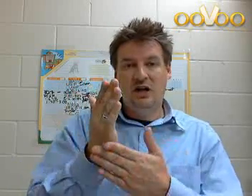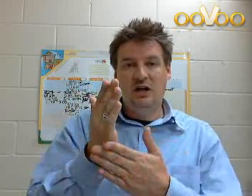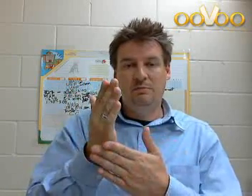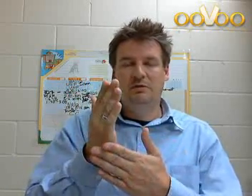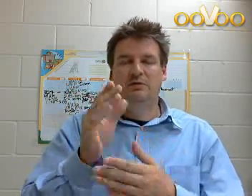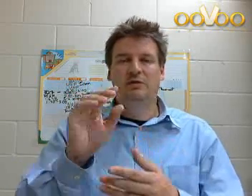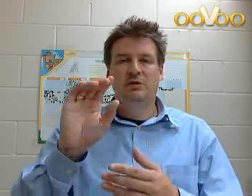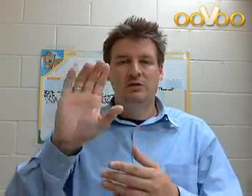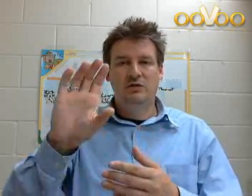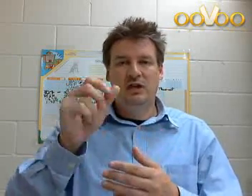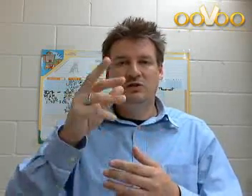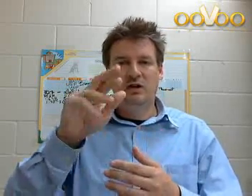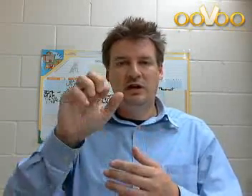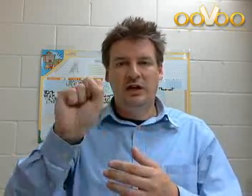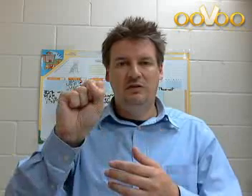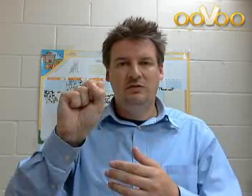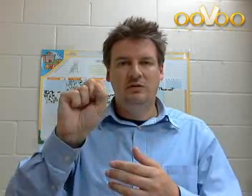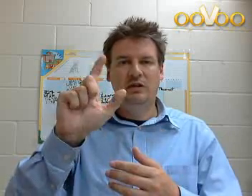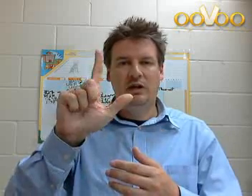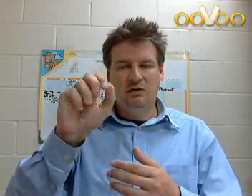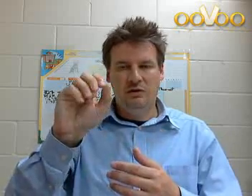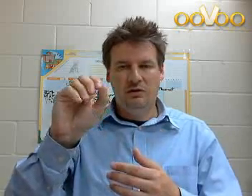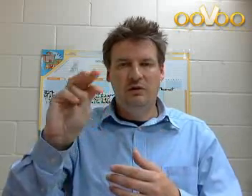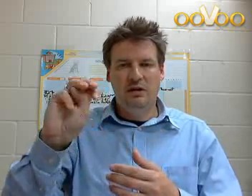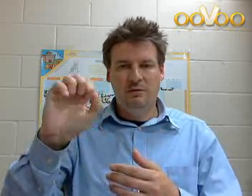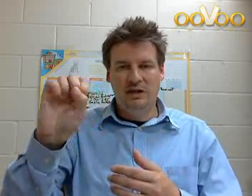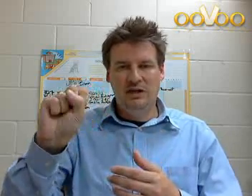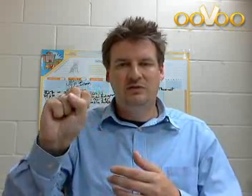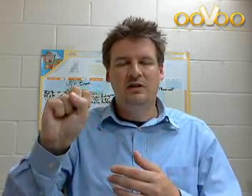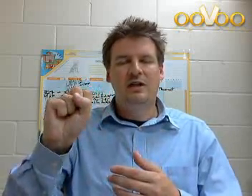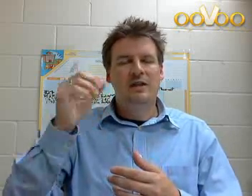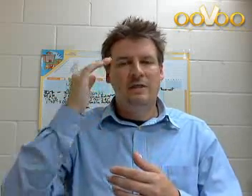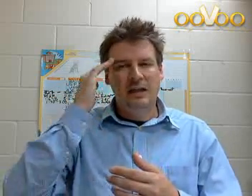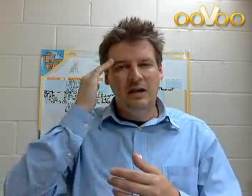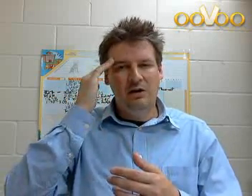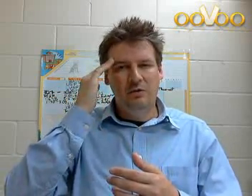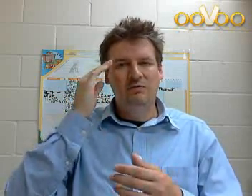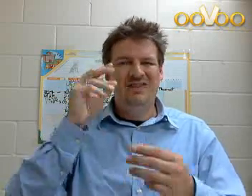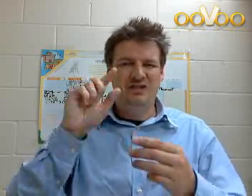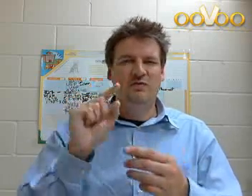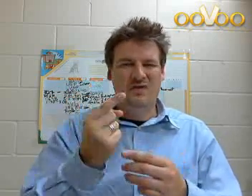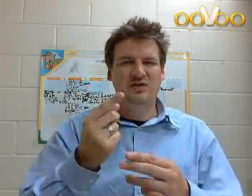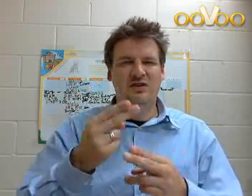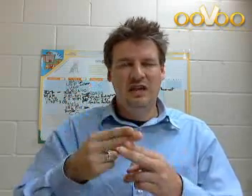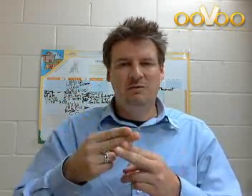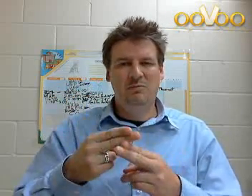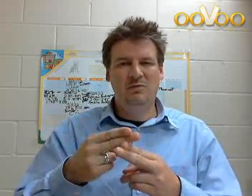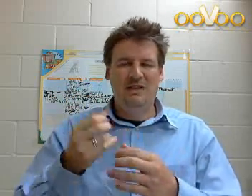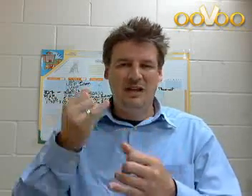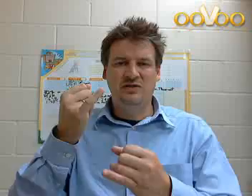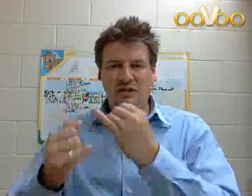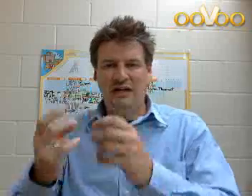stop, C-H-R-I-S, L-O-O-M-I-S, they know that's your first name and that's your last